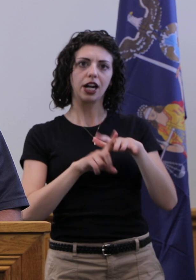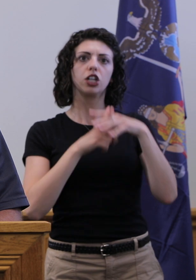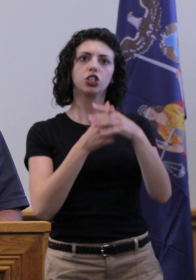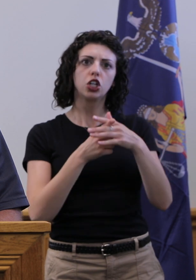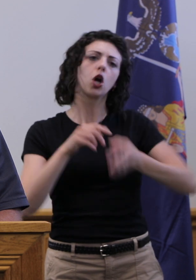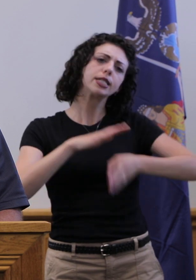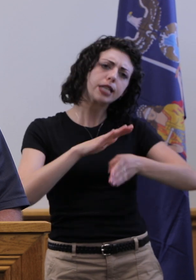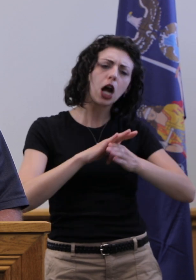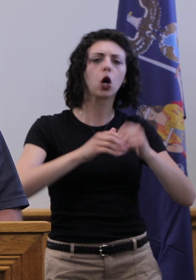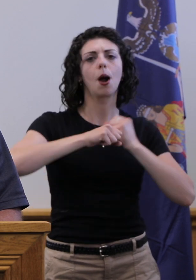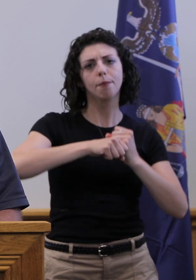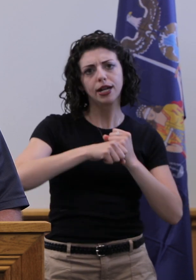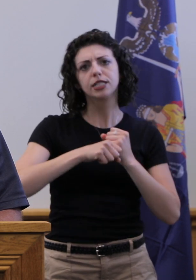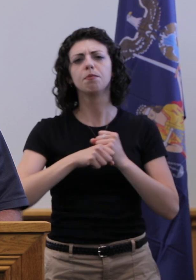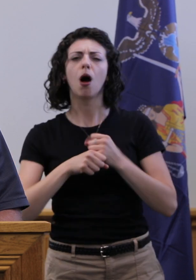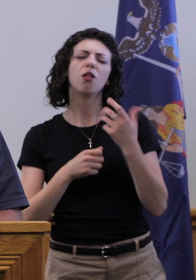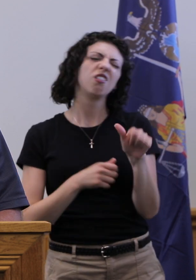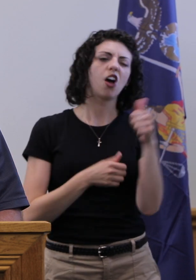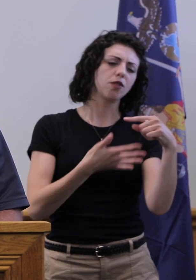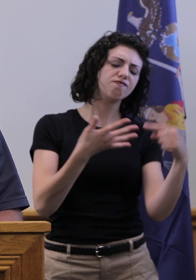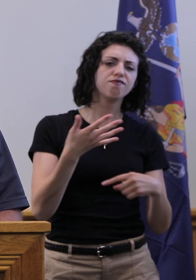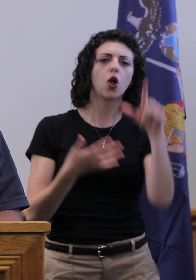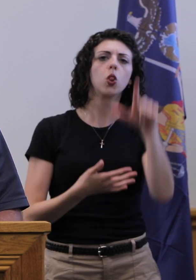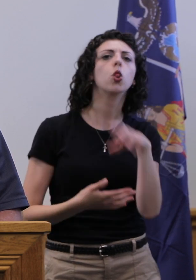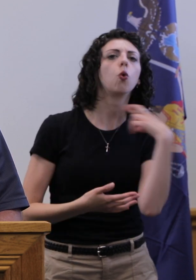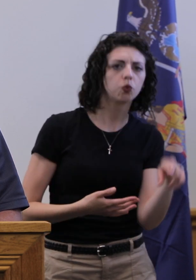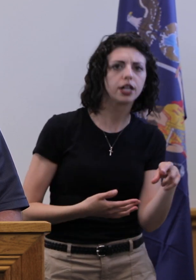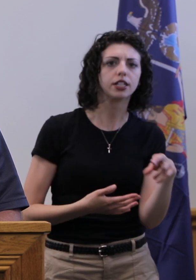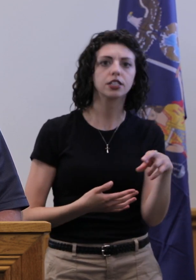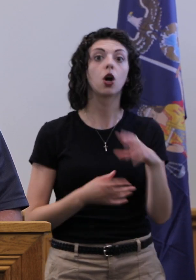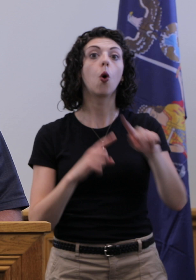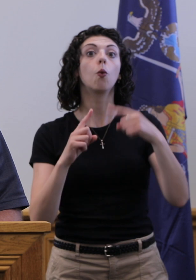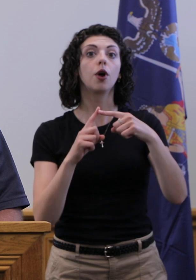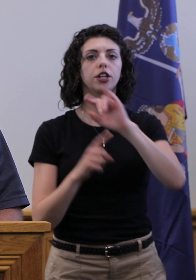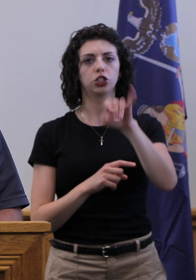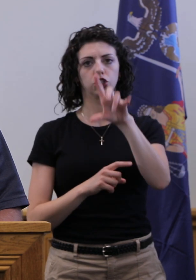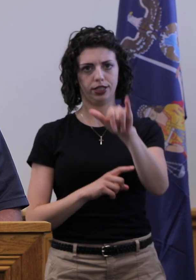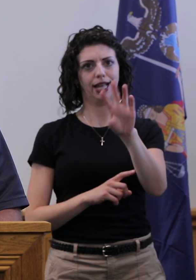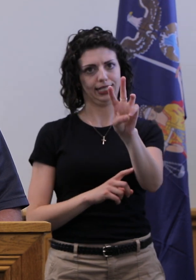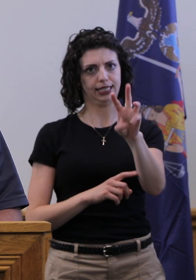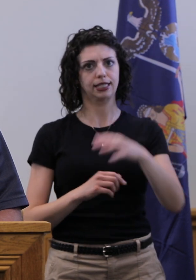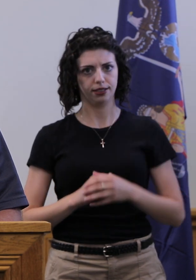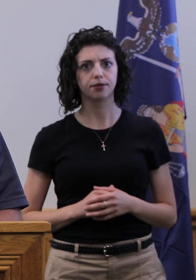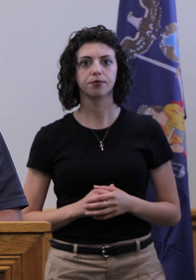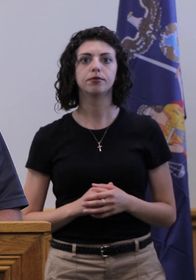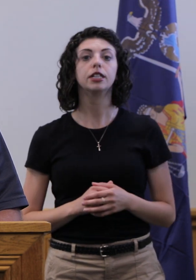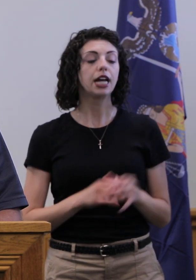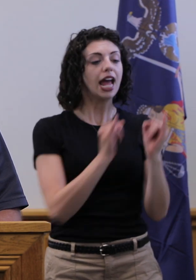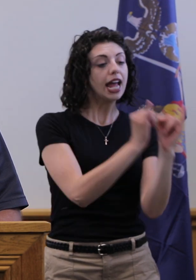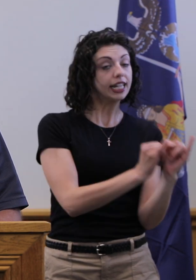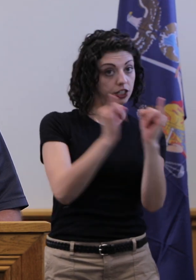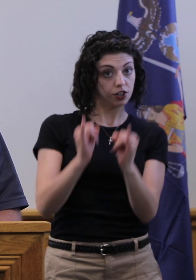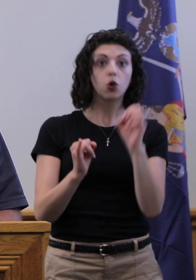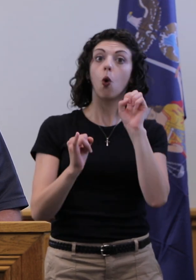other low-risk sports for team practices and league games on July 6th. Individual or distance group training